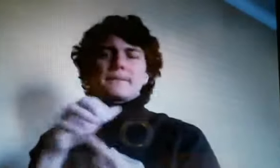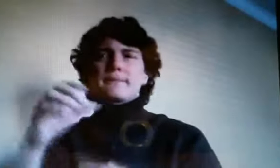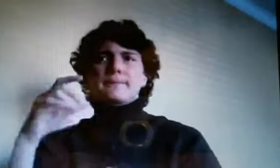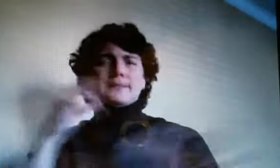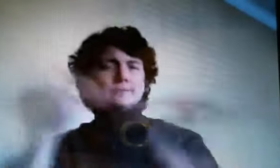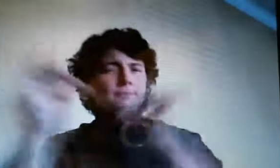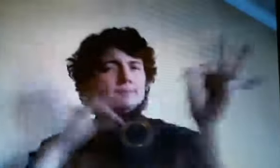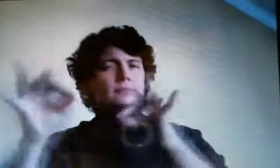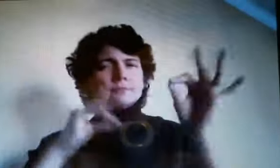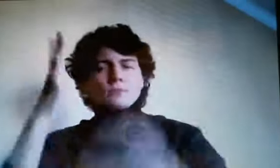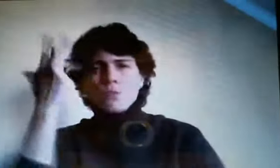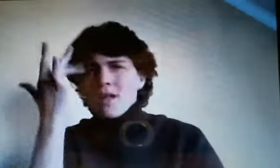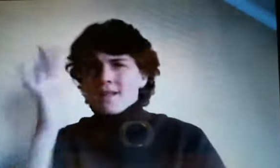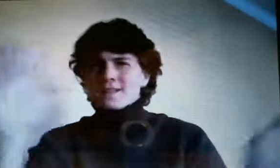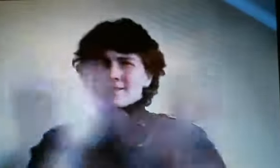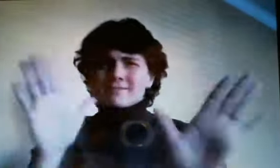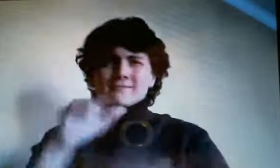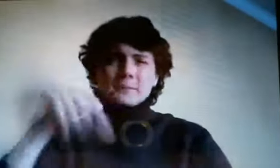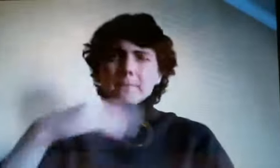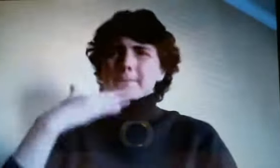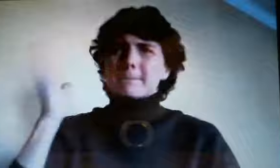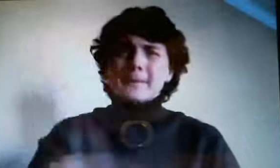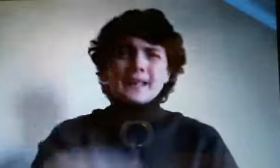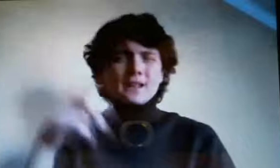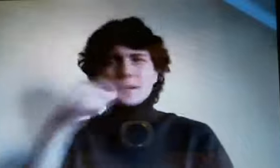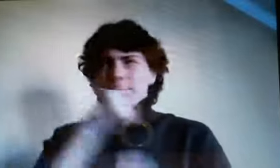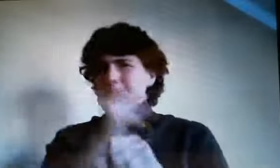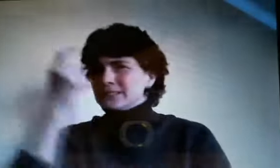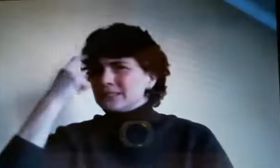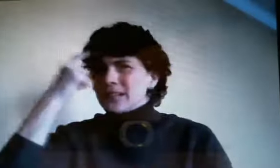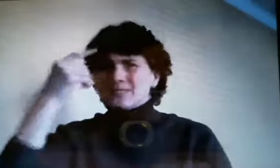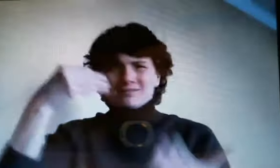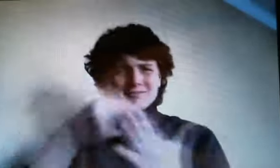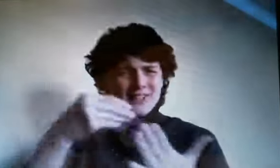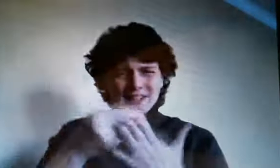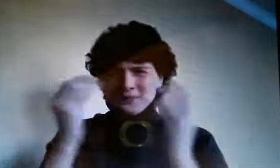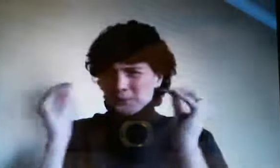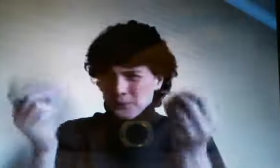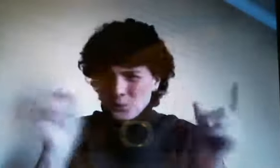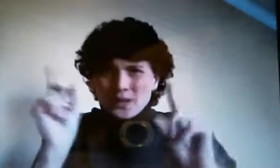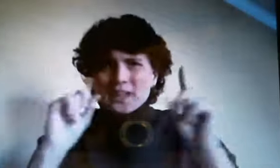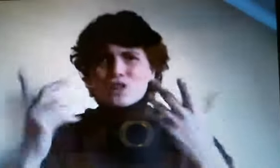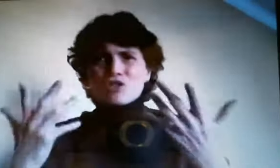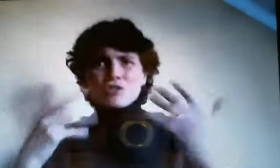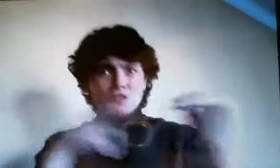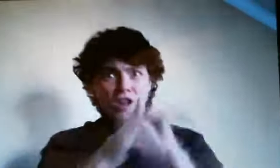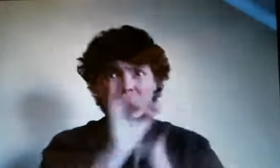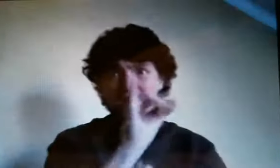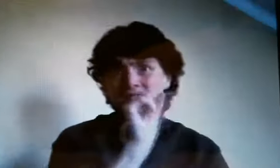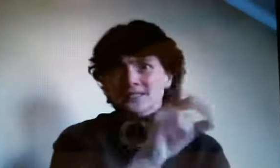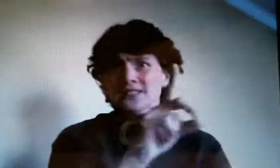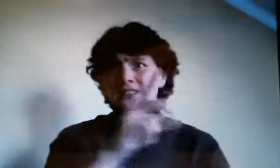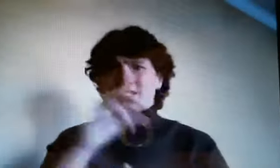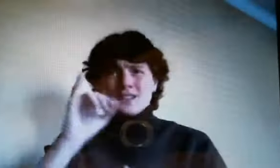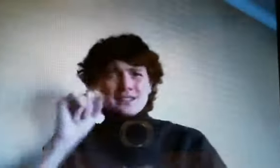was a violation of our rights. We discussed why it was bad, why it didn't make sense, where was the money going to come from,